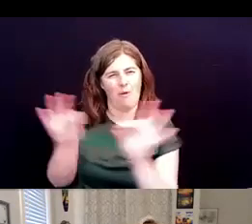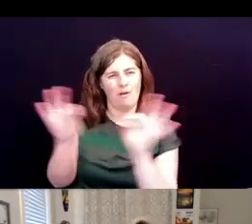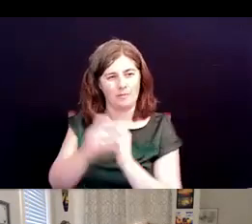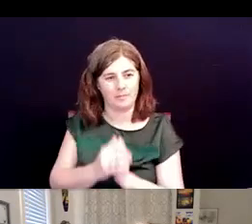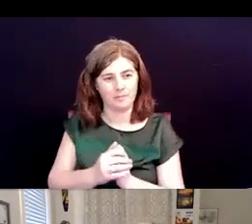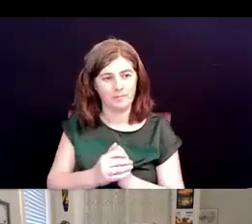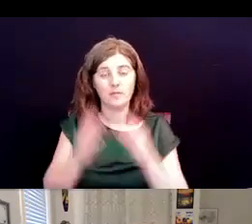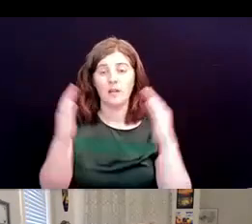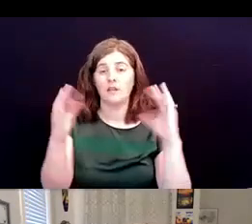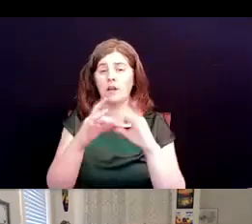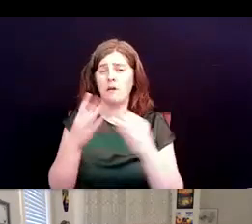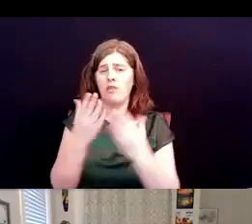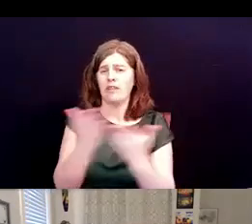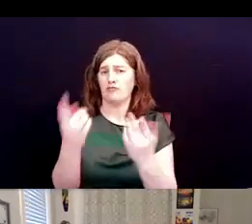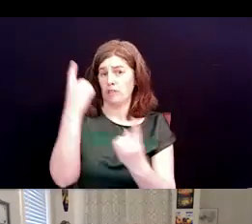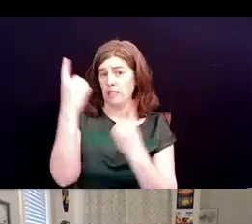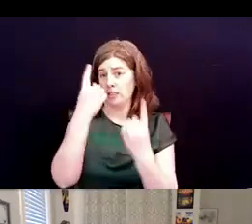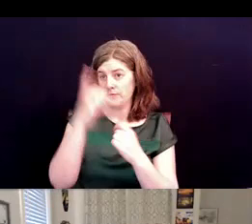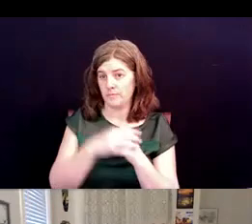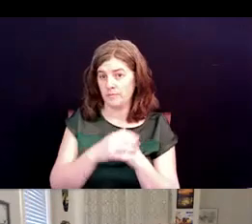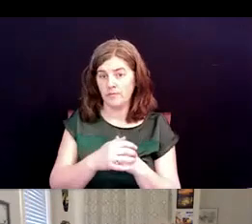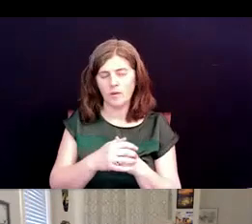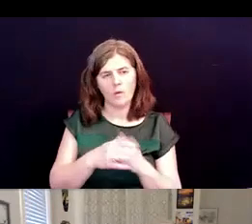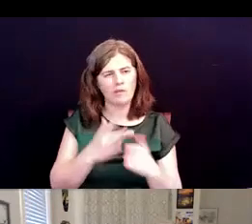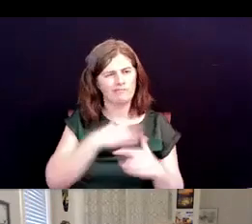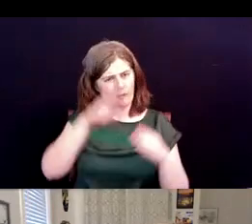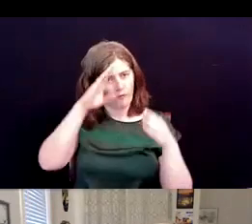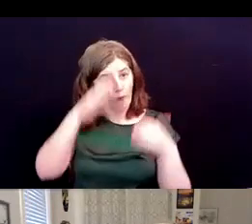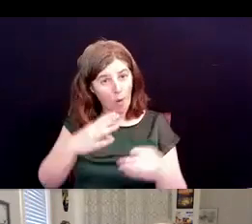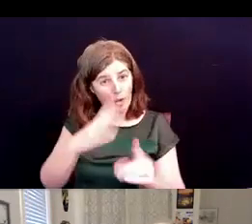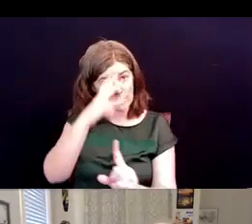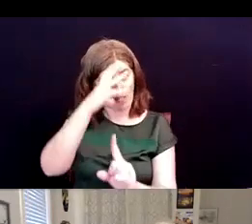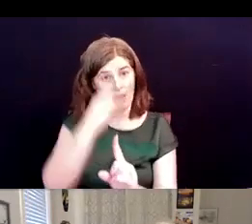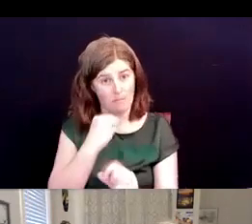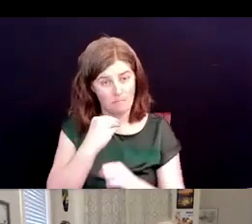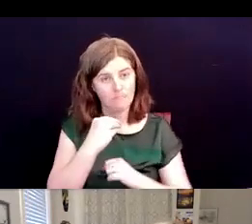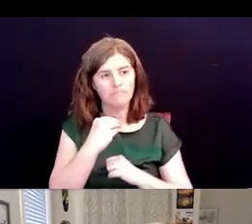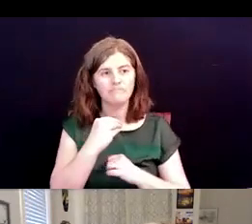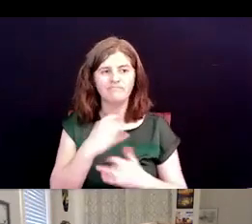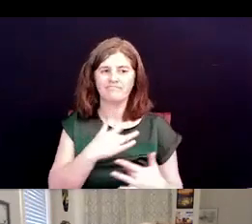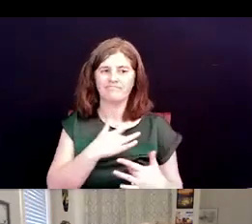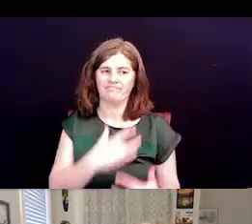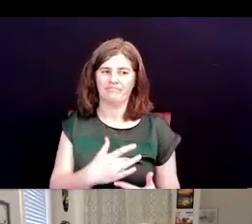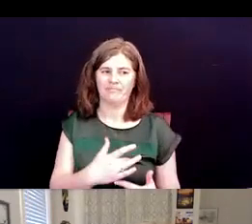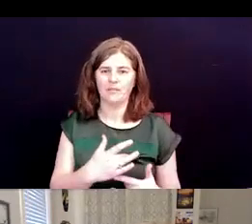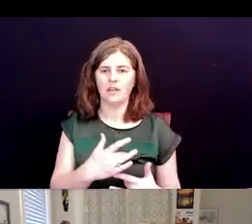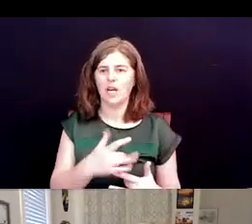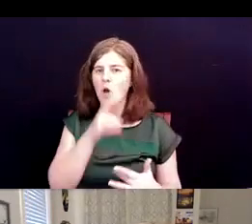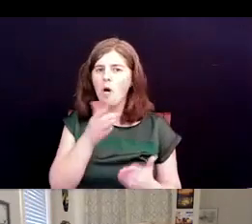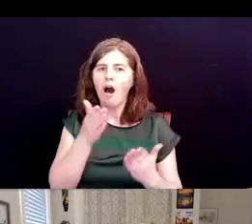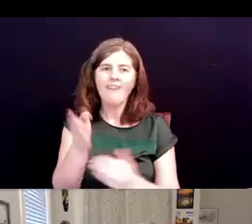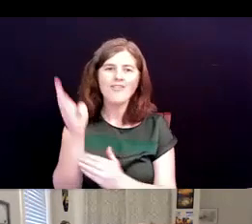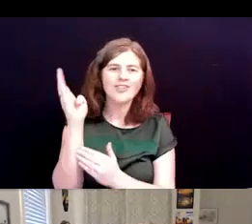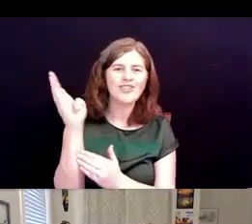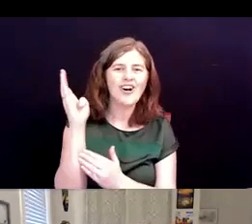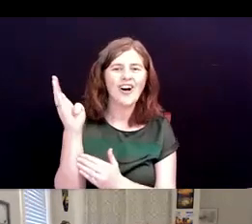talk about things to consider. So, like I said, we're going to focus in on sleep today, but I don't usually offer a talk, especially as